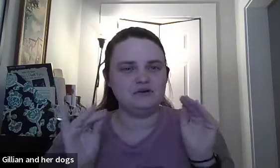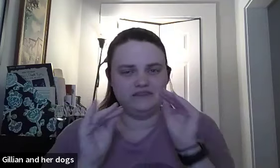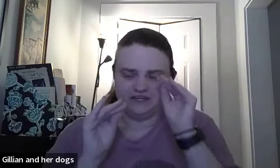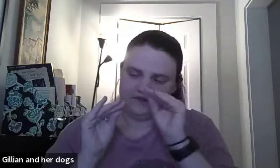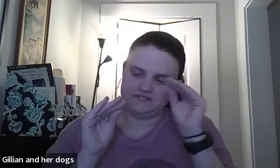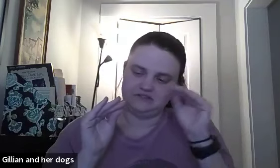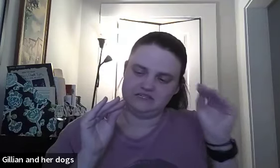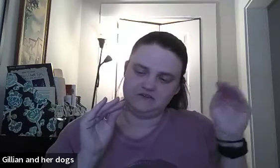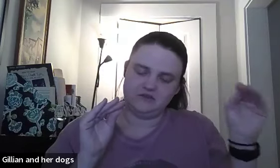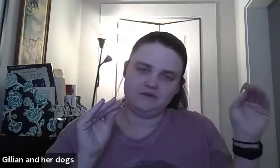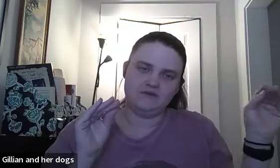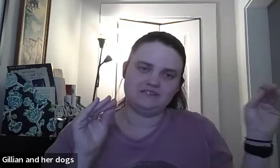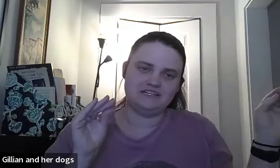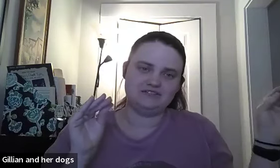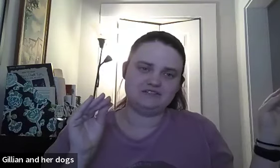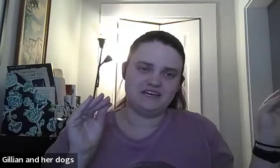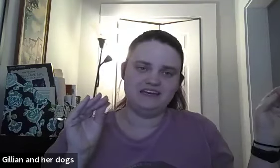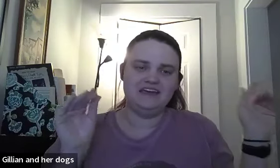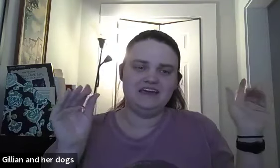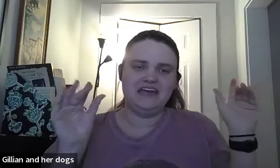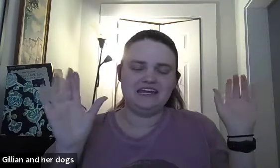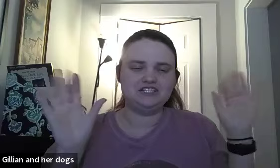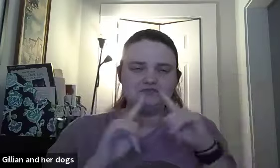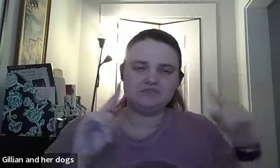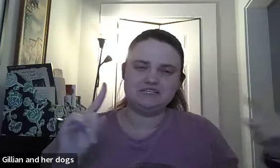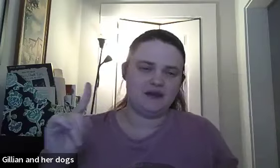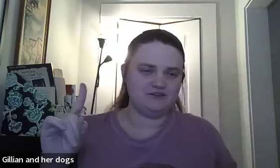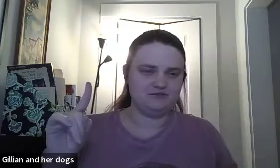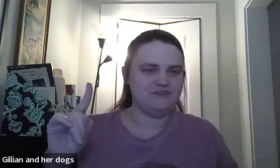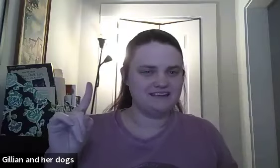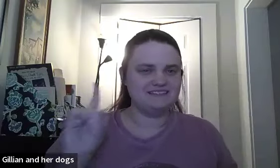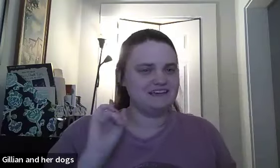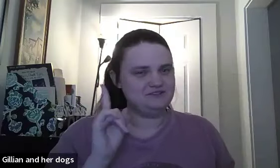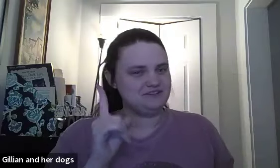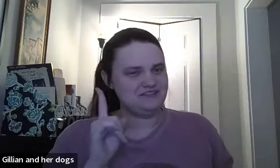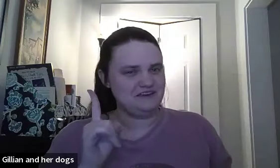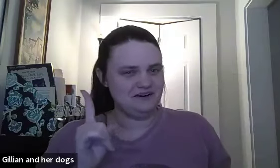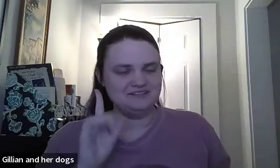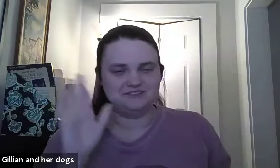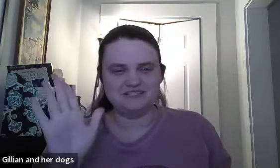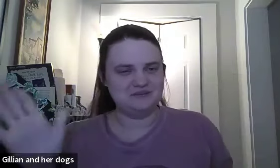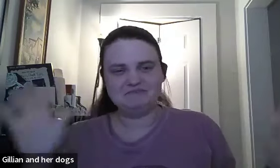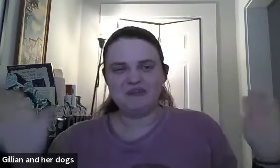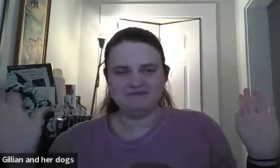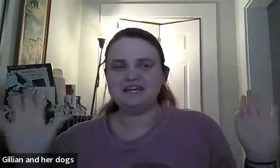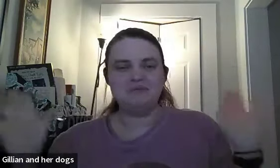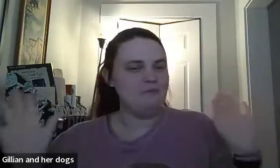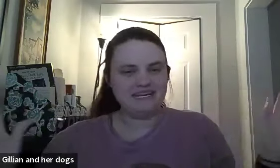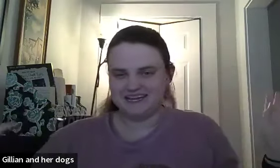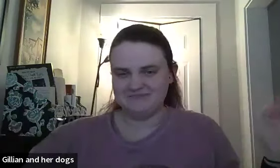literal, and then you have to start sitting there thinking about the sentence you're saying, and it just really spirals real fast if you start to think on it. Trust me, I've done it many